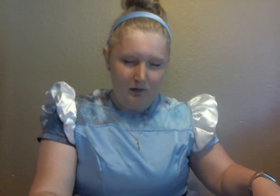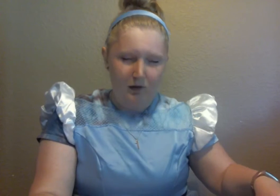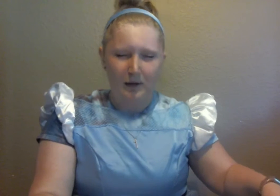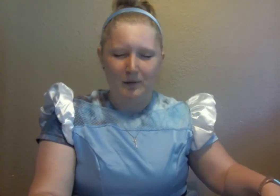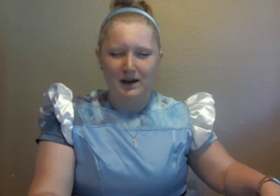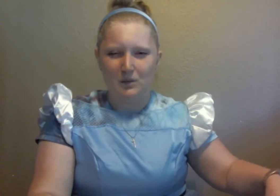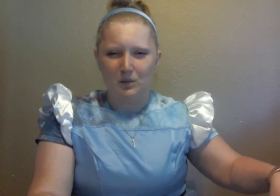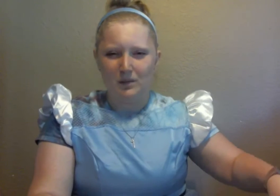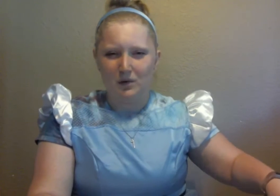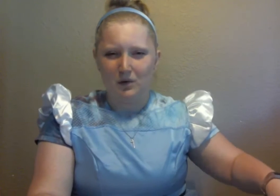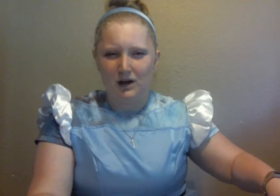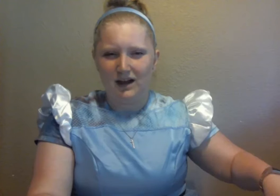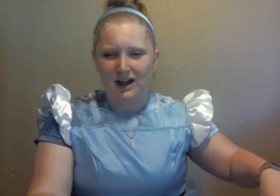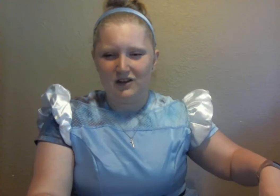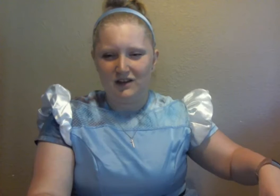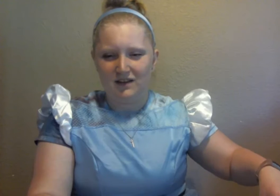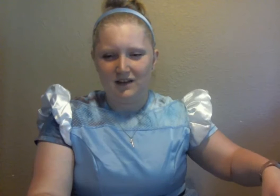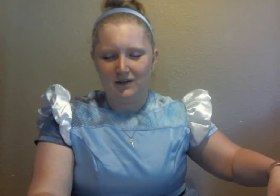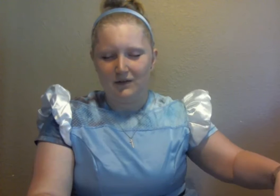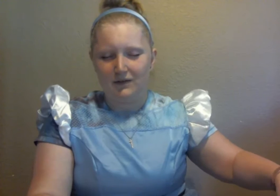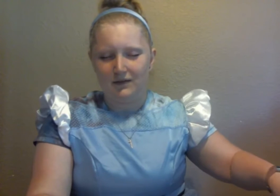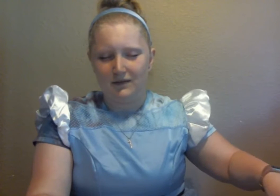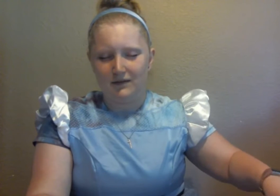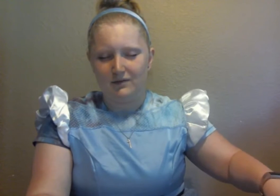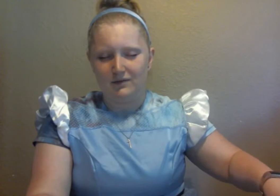Okay, we need one more adjective.